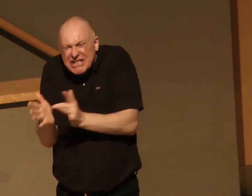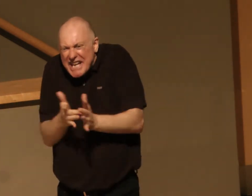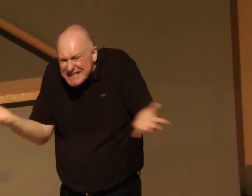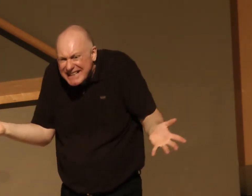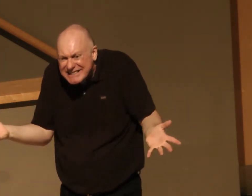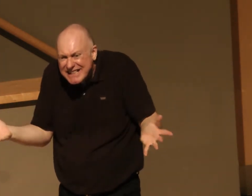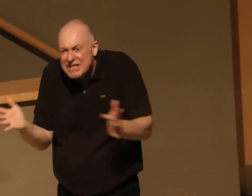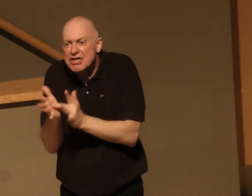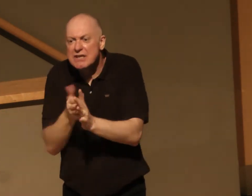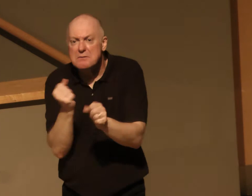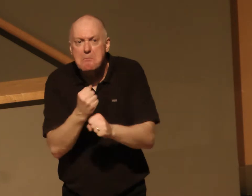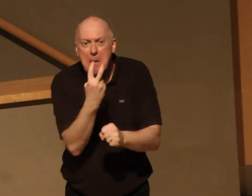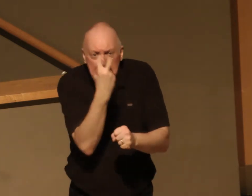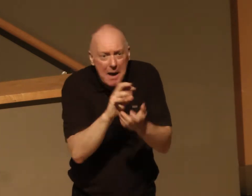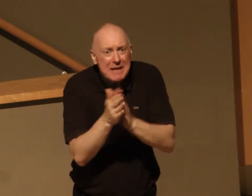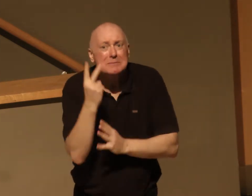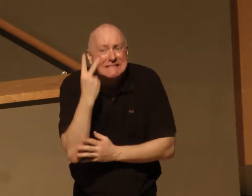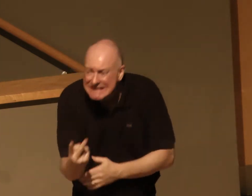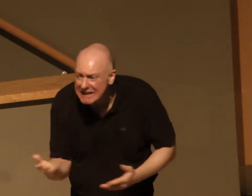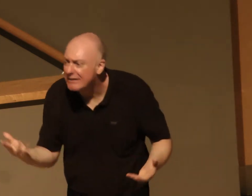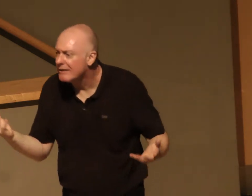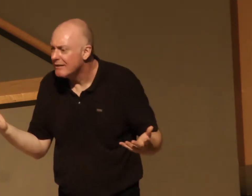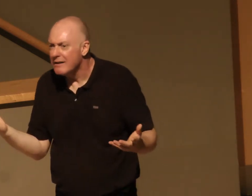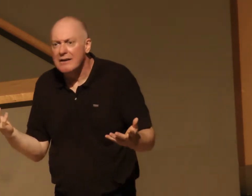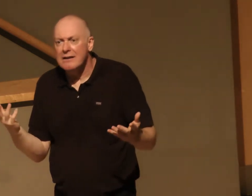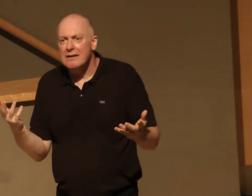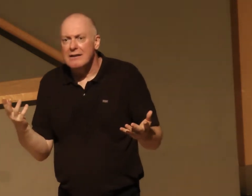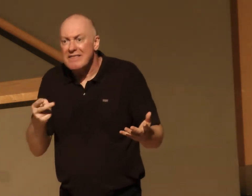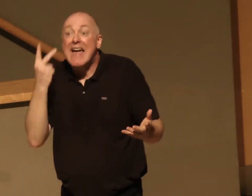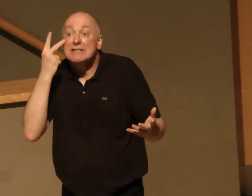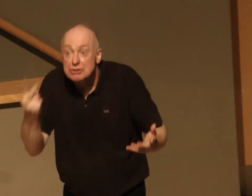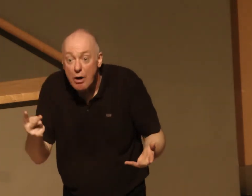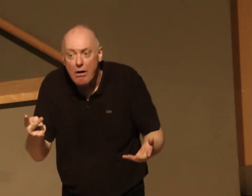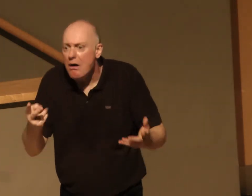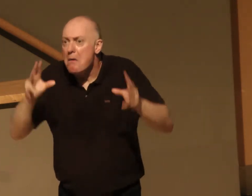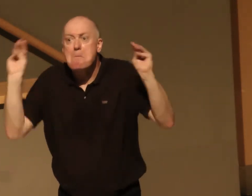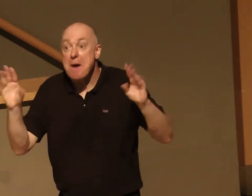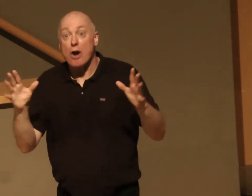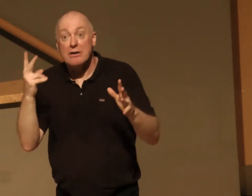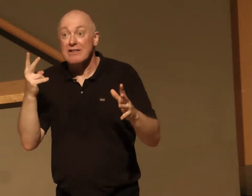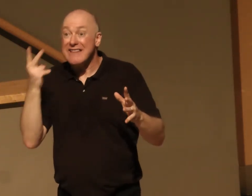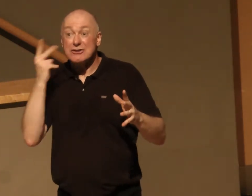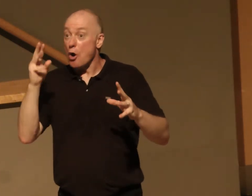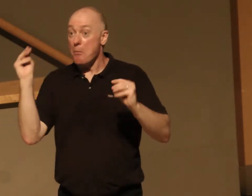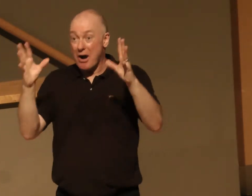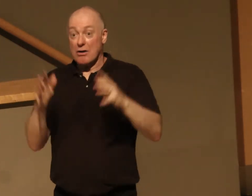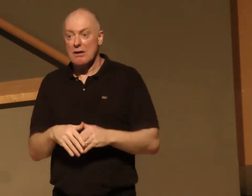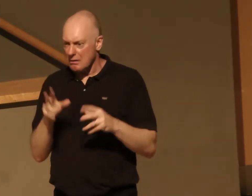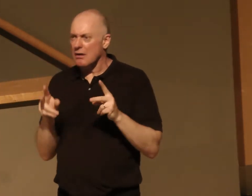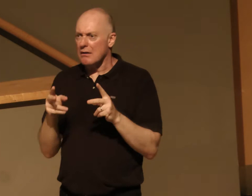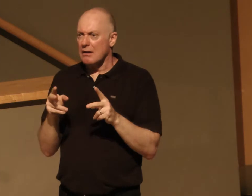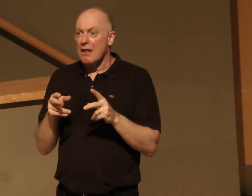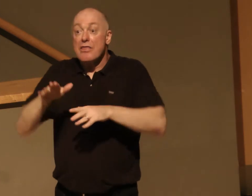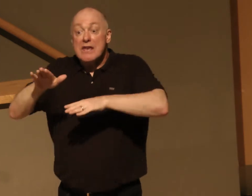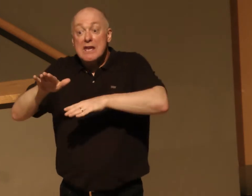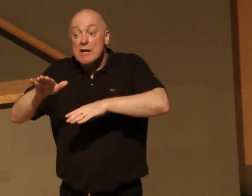that made blind eyes see. They saw him do miraculous things. This is the Jesus they knew would walk on water, this